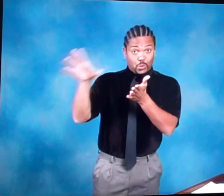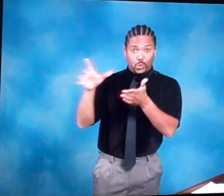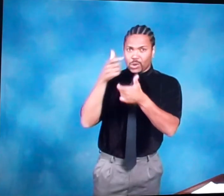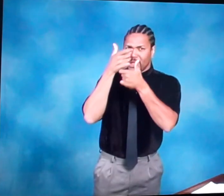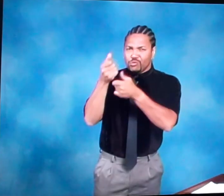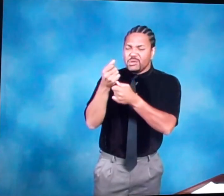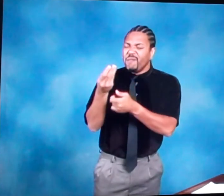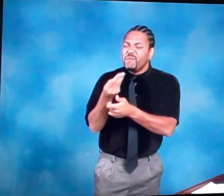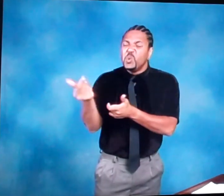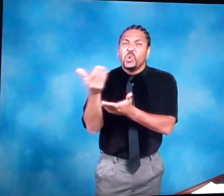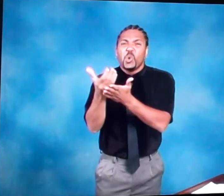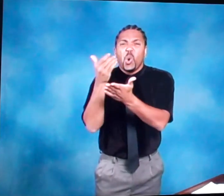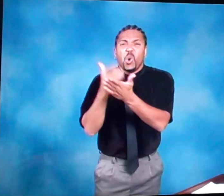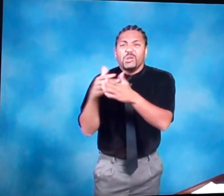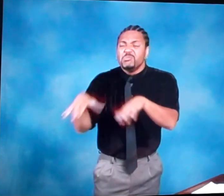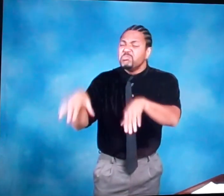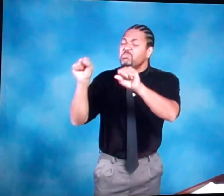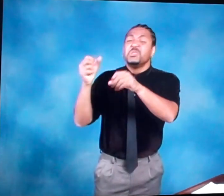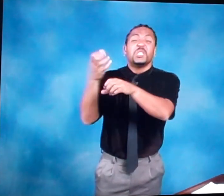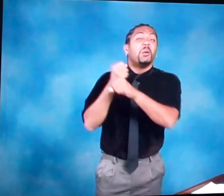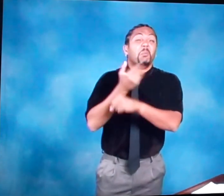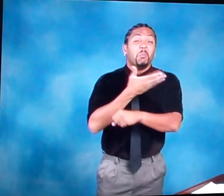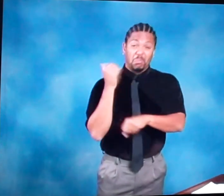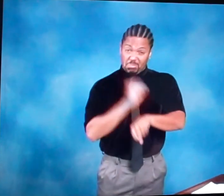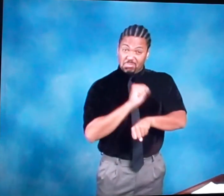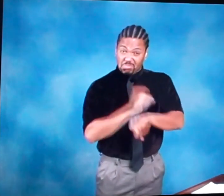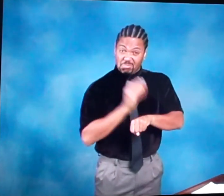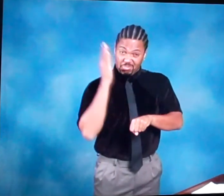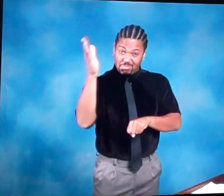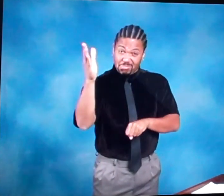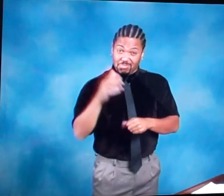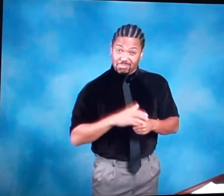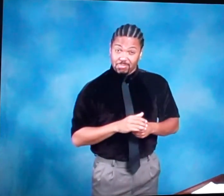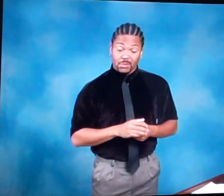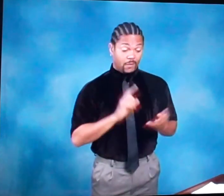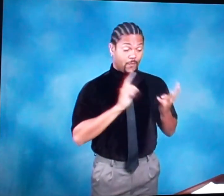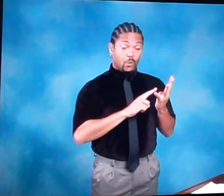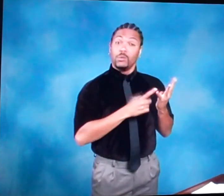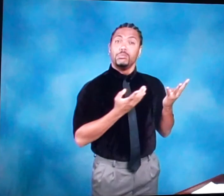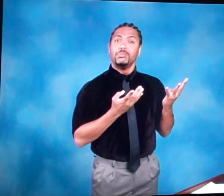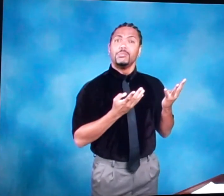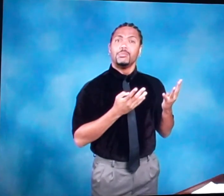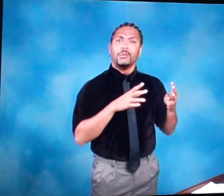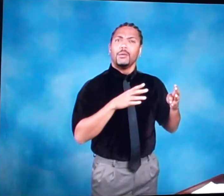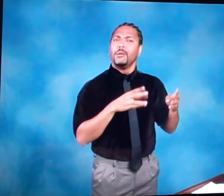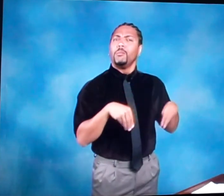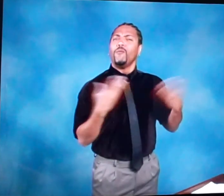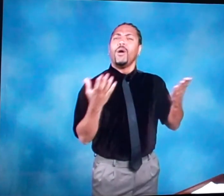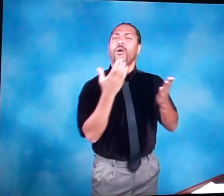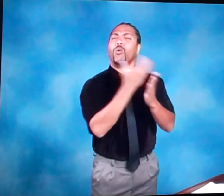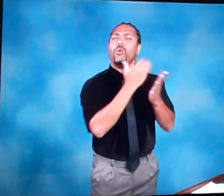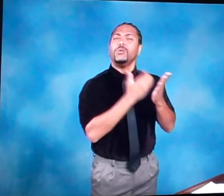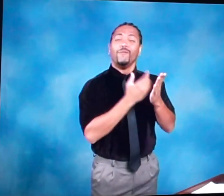And then we will provide general information and education for all students that will apply to their lives